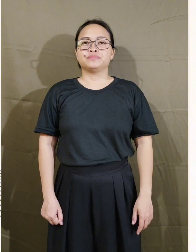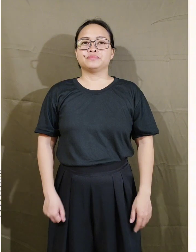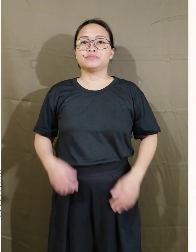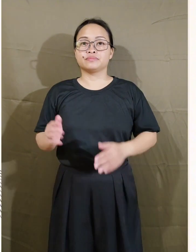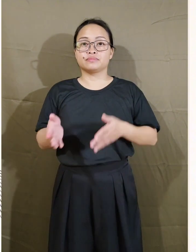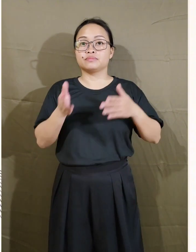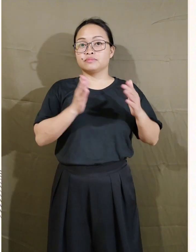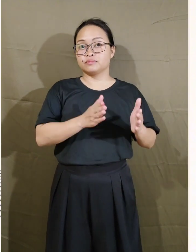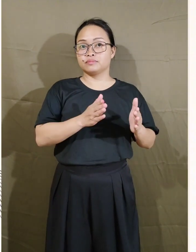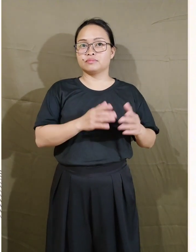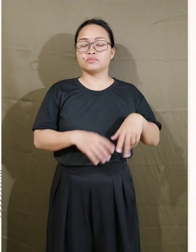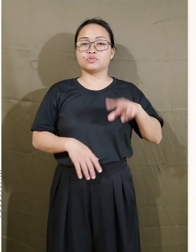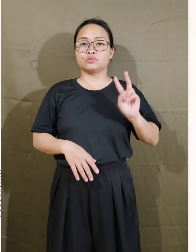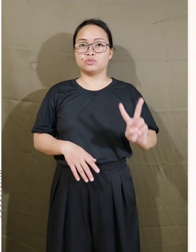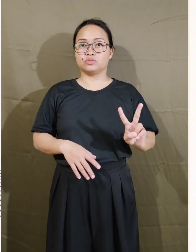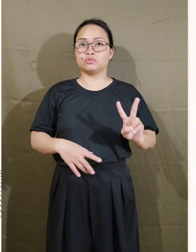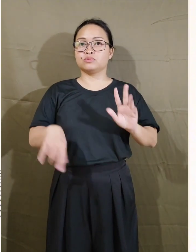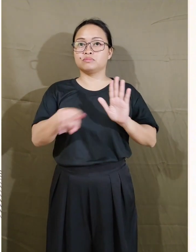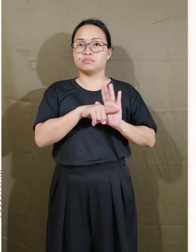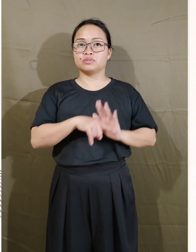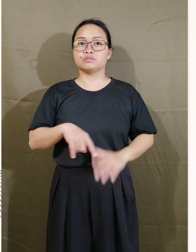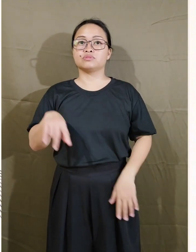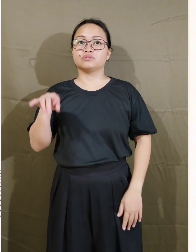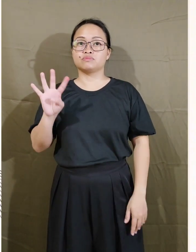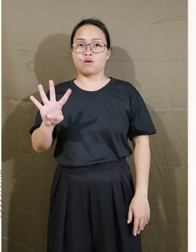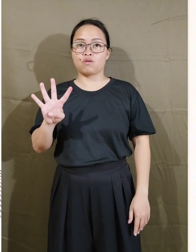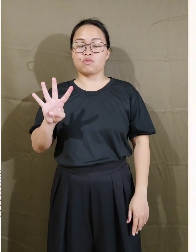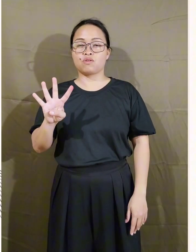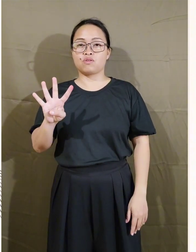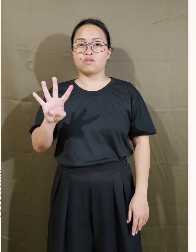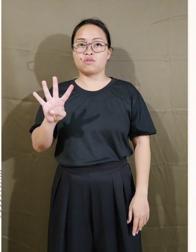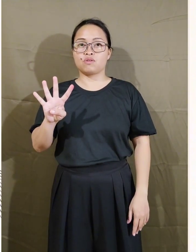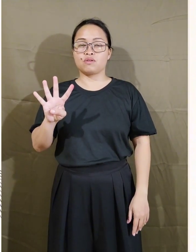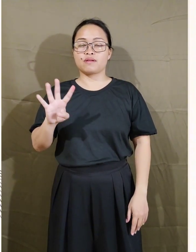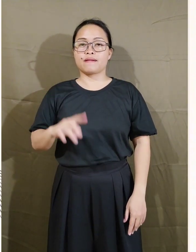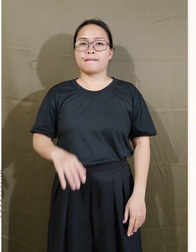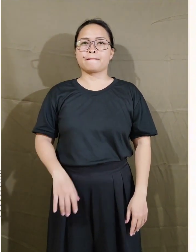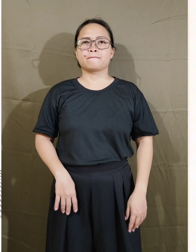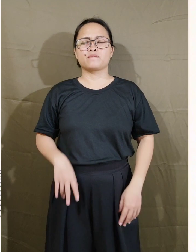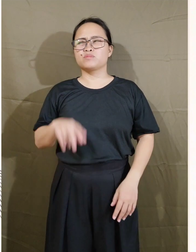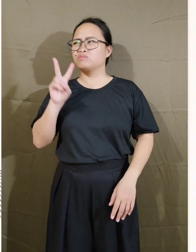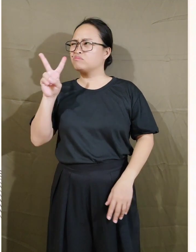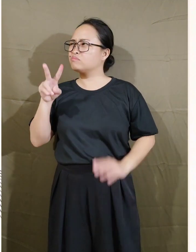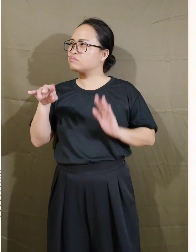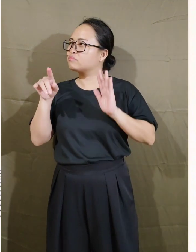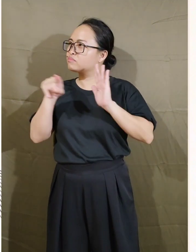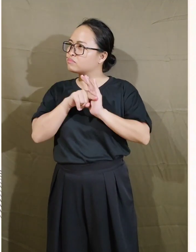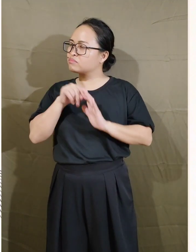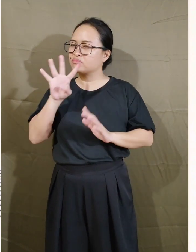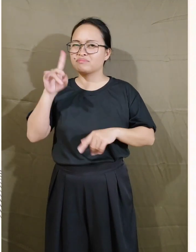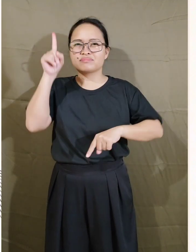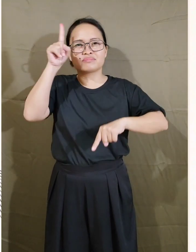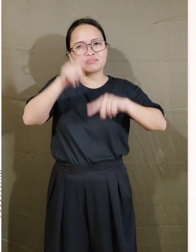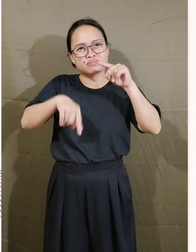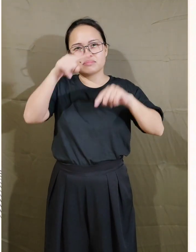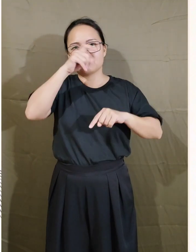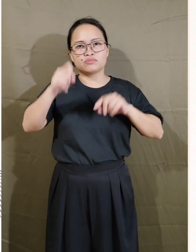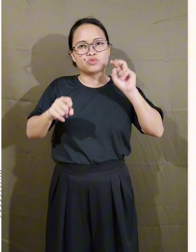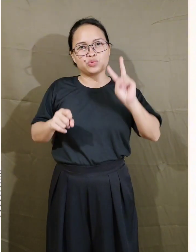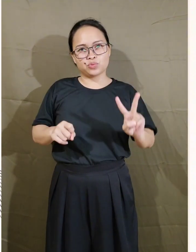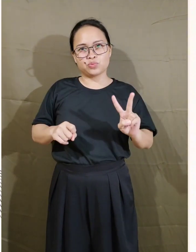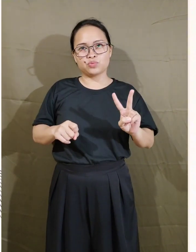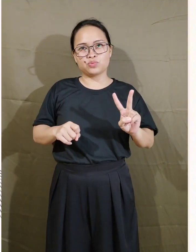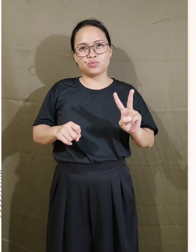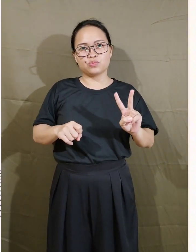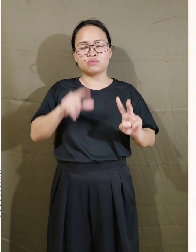Then, 2 minus 4, 2 minus 4 is not possible since 2 is lesser than